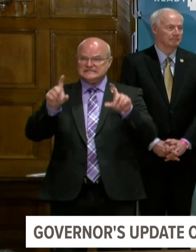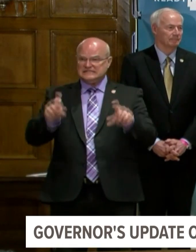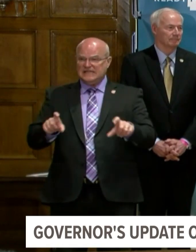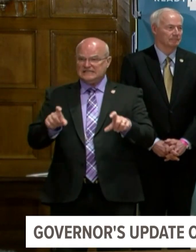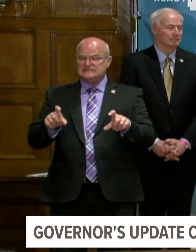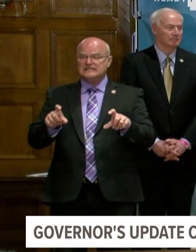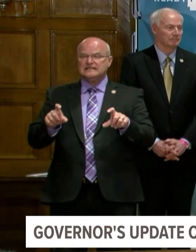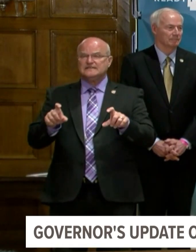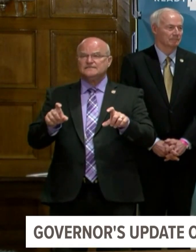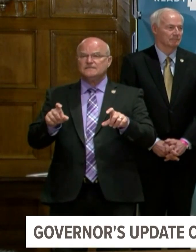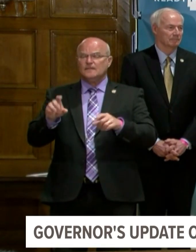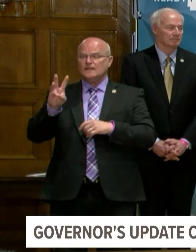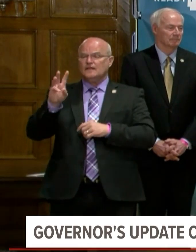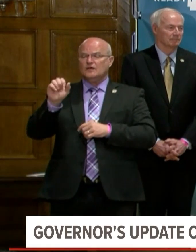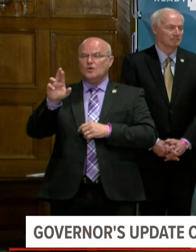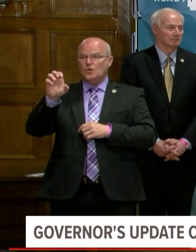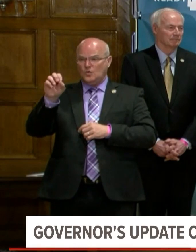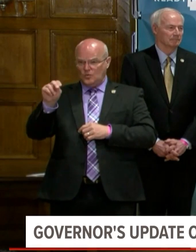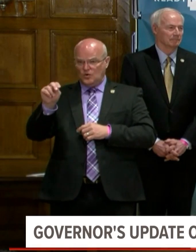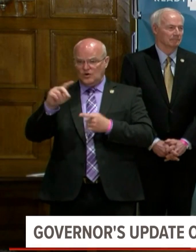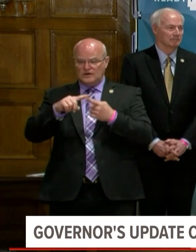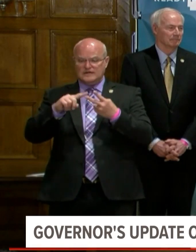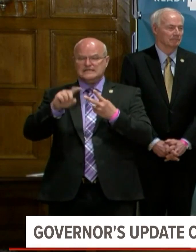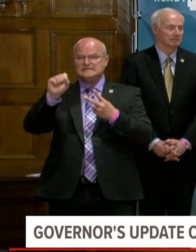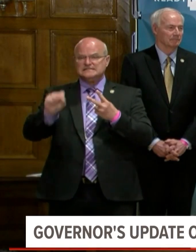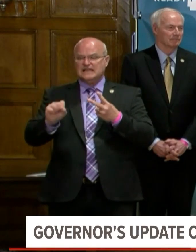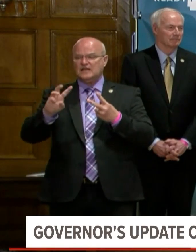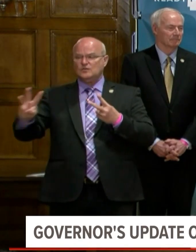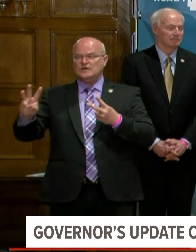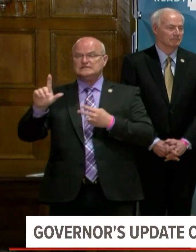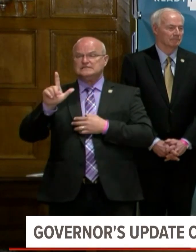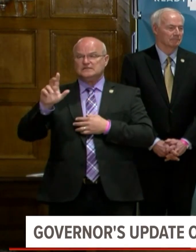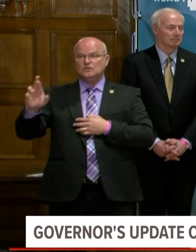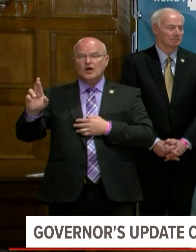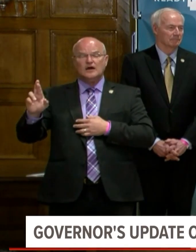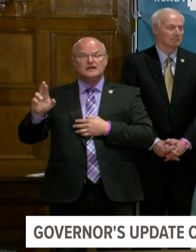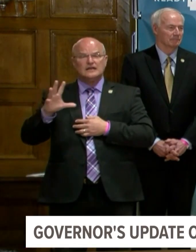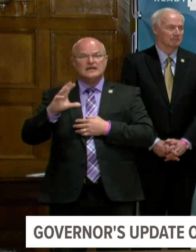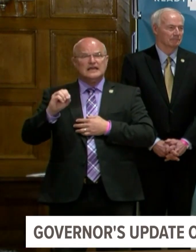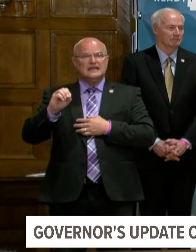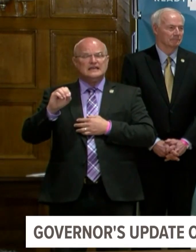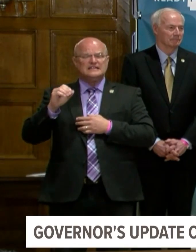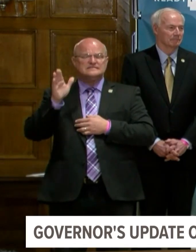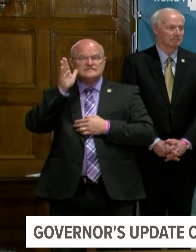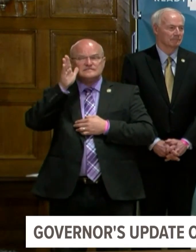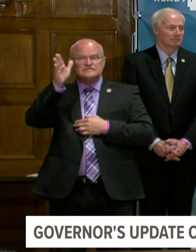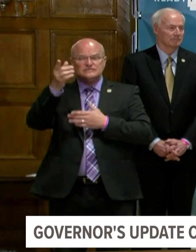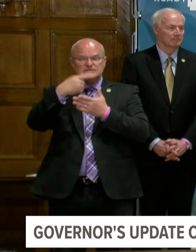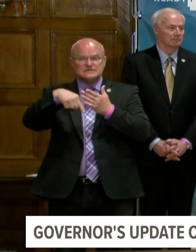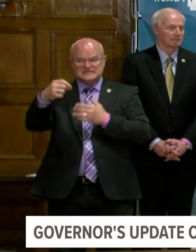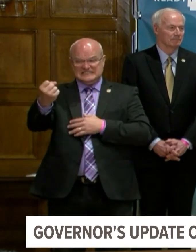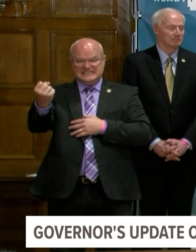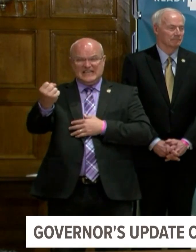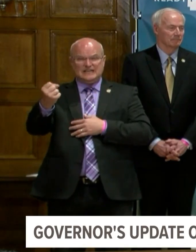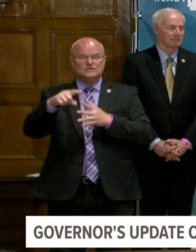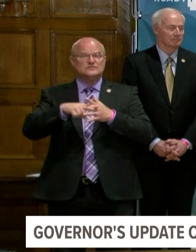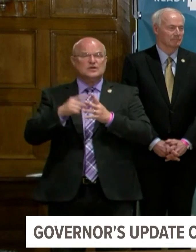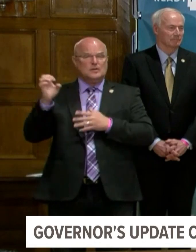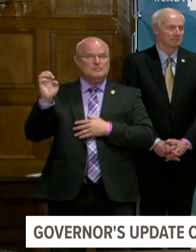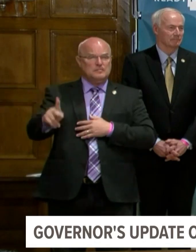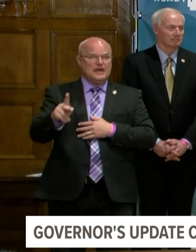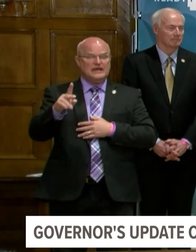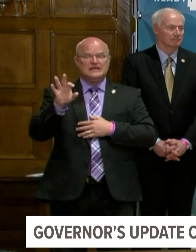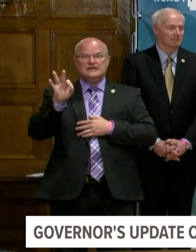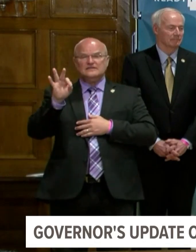testing in Warren and in Southwest Little Rock. In the coming week, starting on Saturday, we'll be back